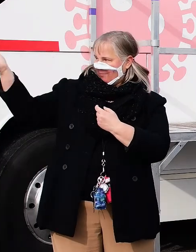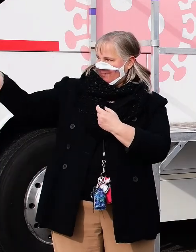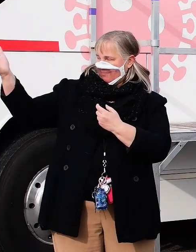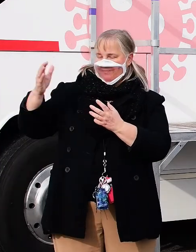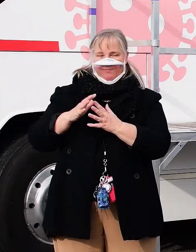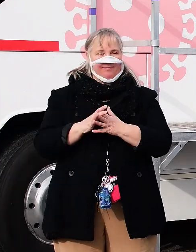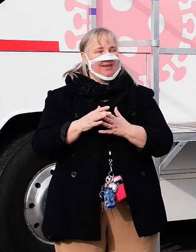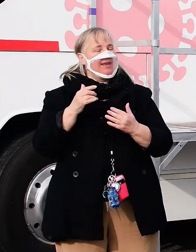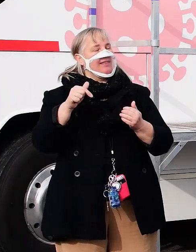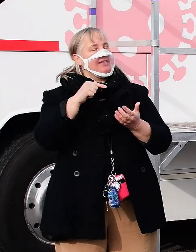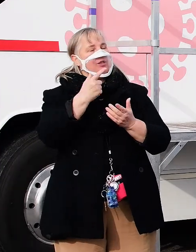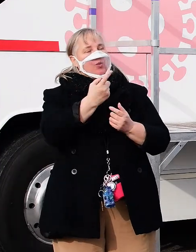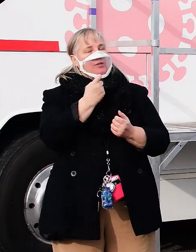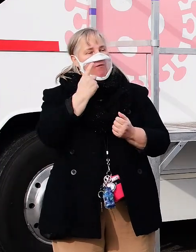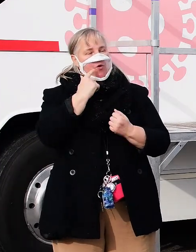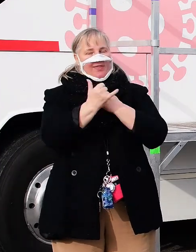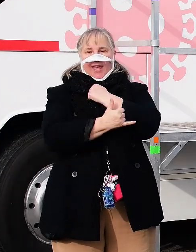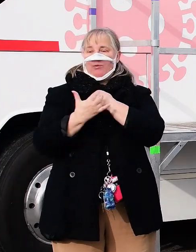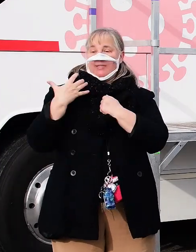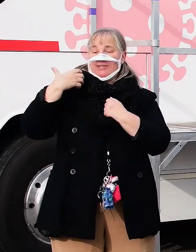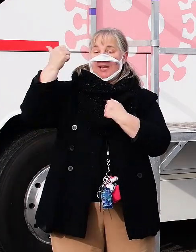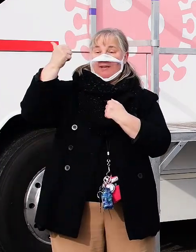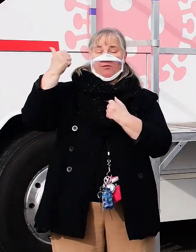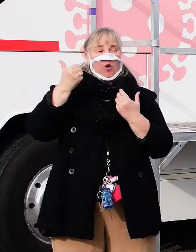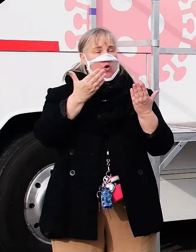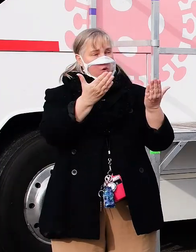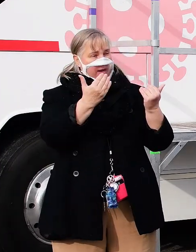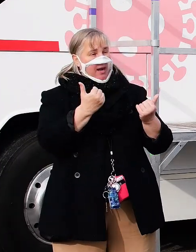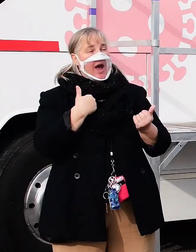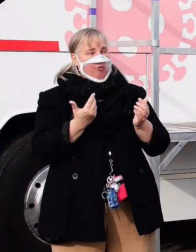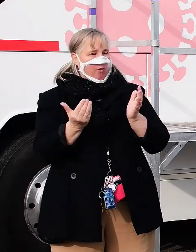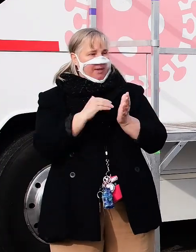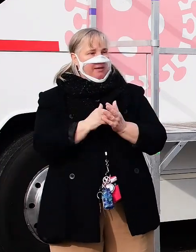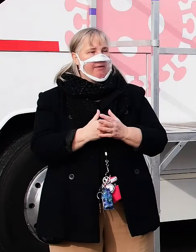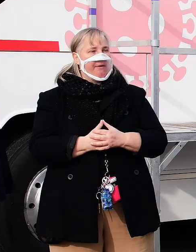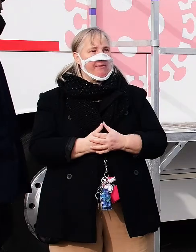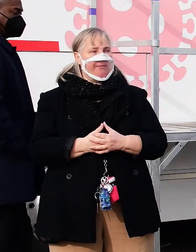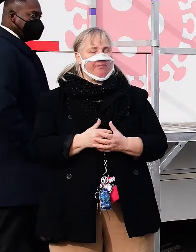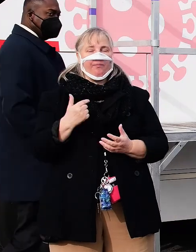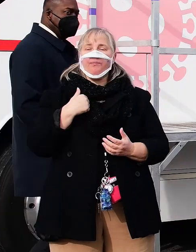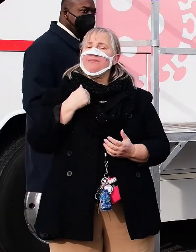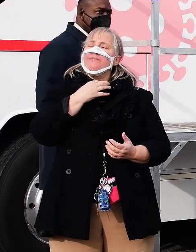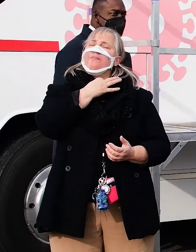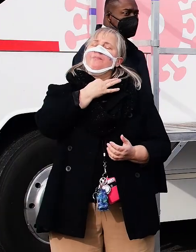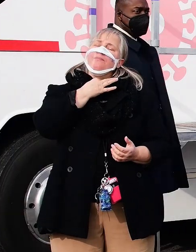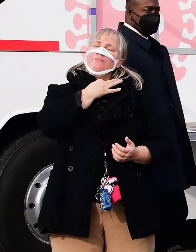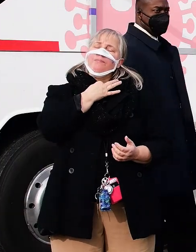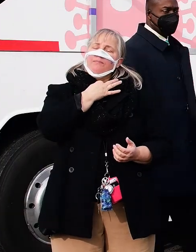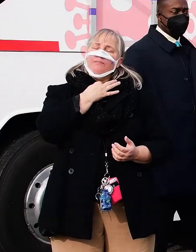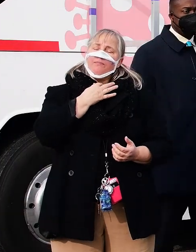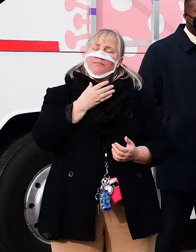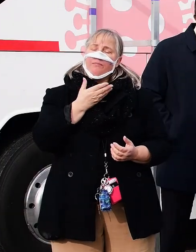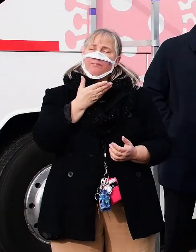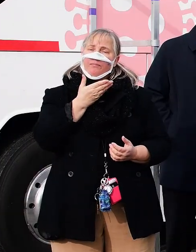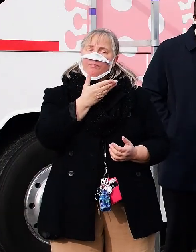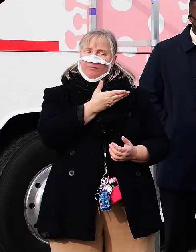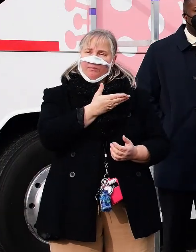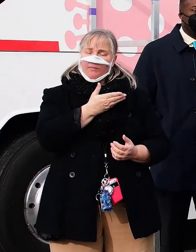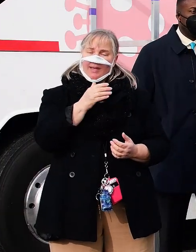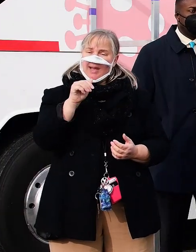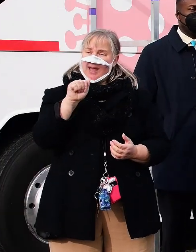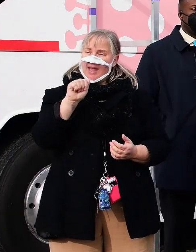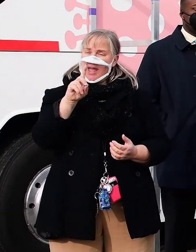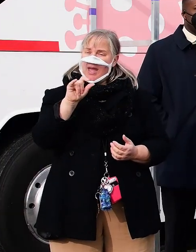This question is for the county executive. Go ahead, and I'll repeat the question. I'm wondering if he is, or the administration